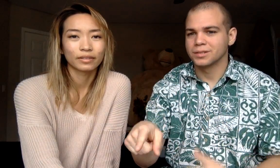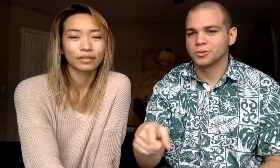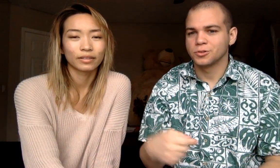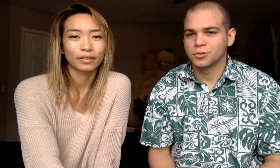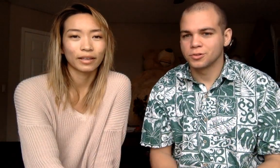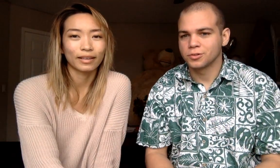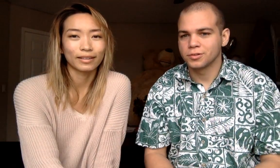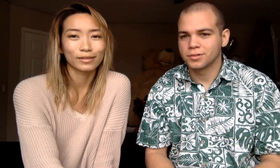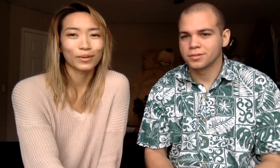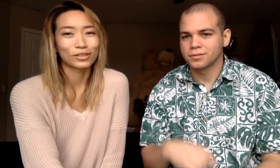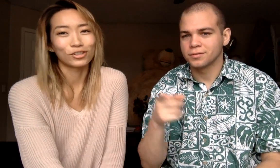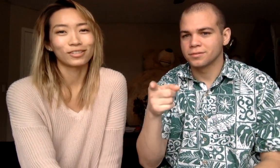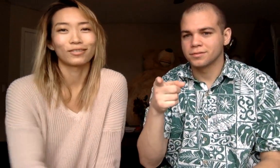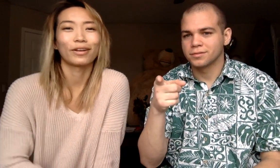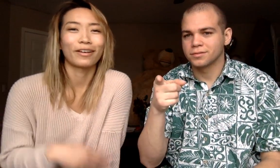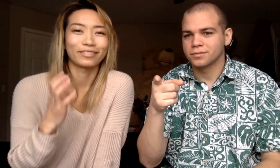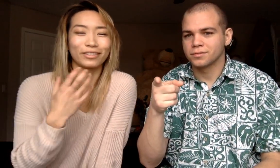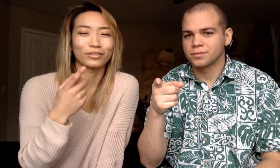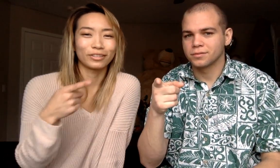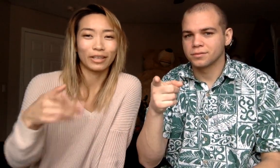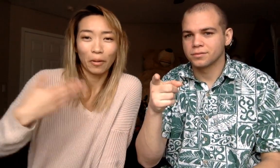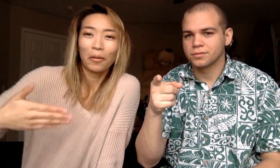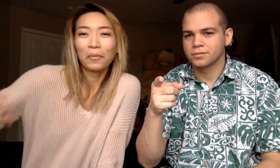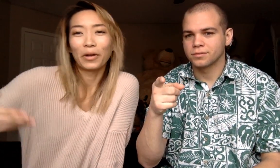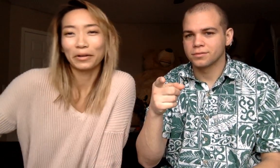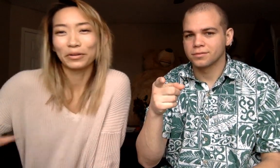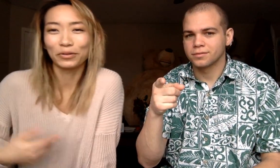Yeah. Okay, next question. Wow, you're really piling through those.